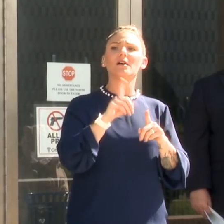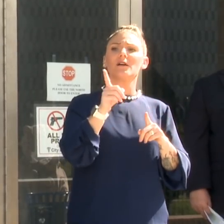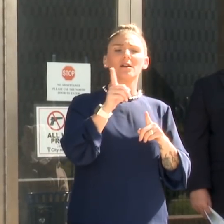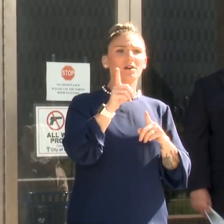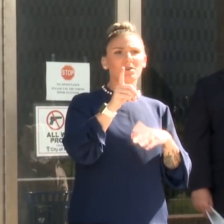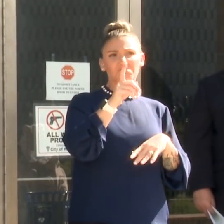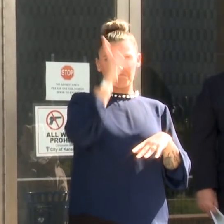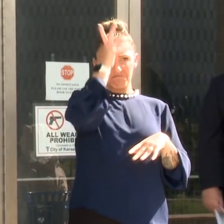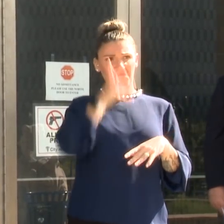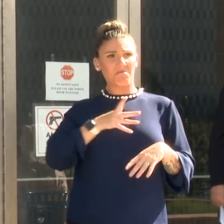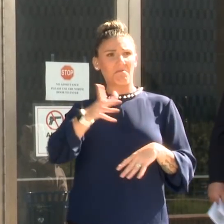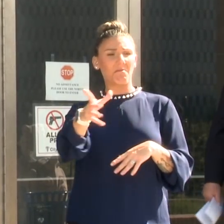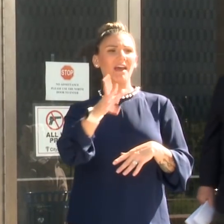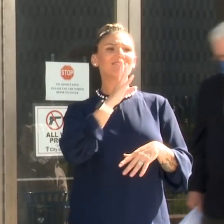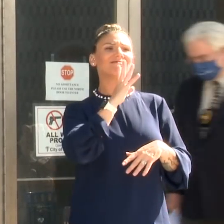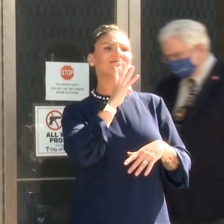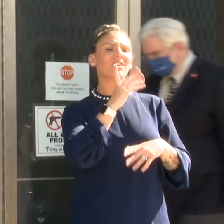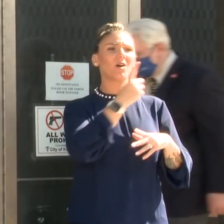Dr. Archer for a second.